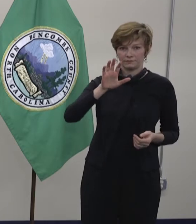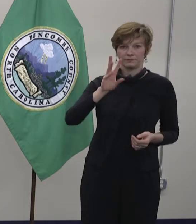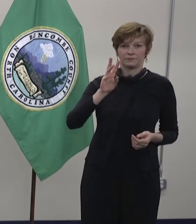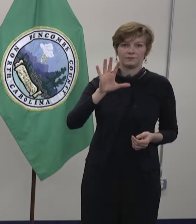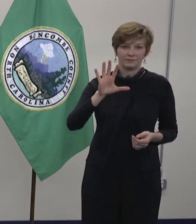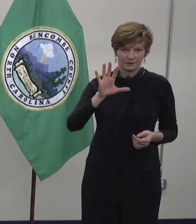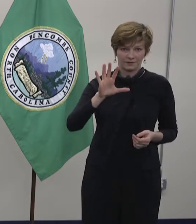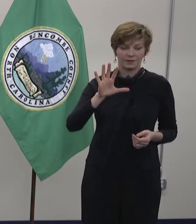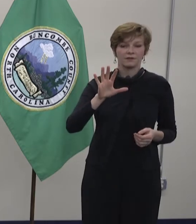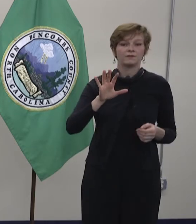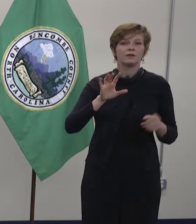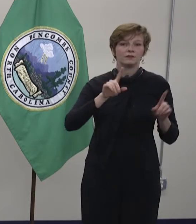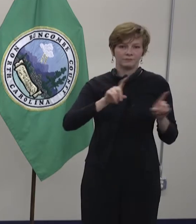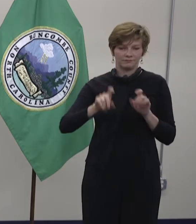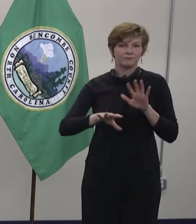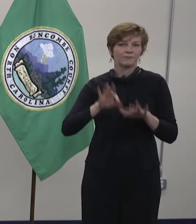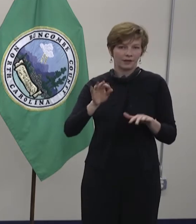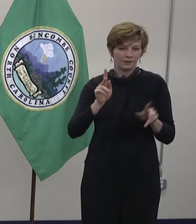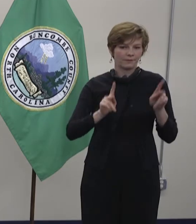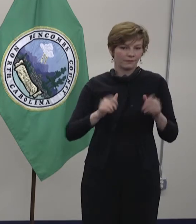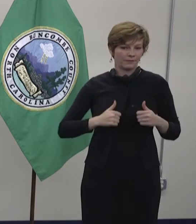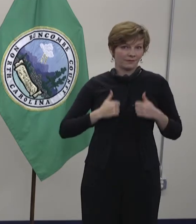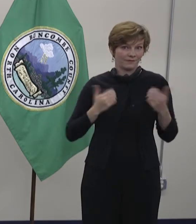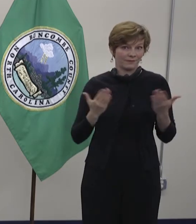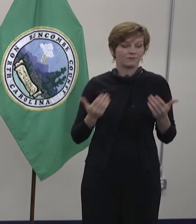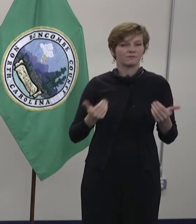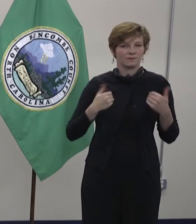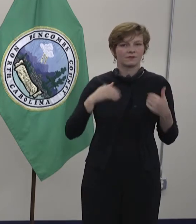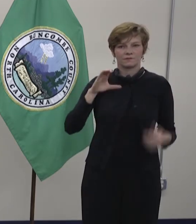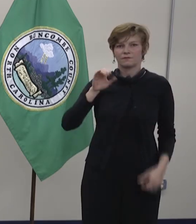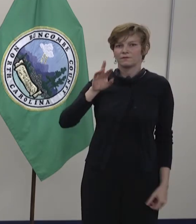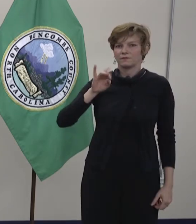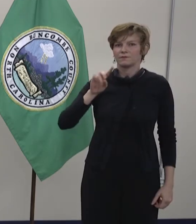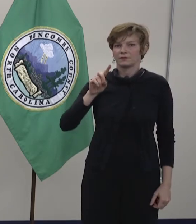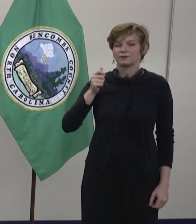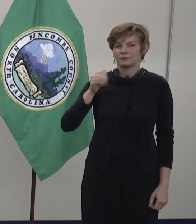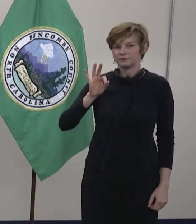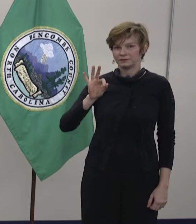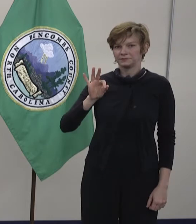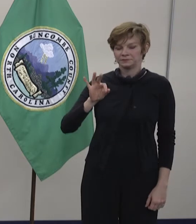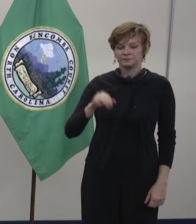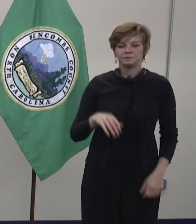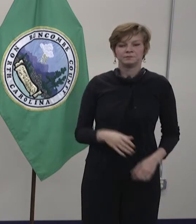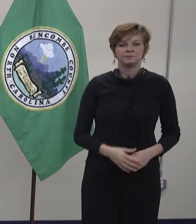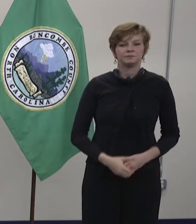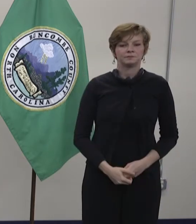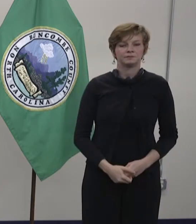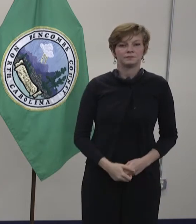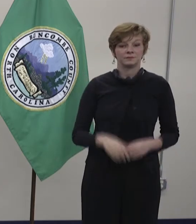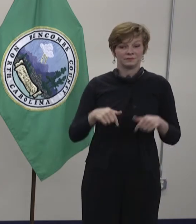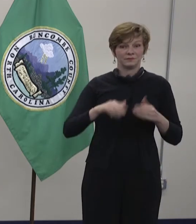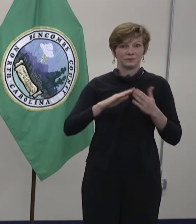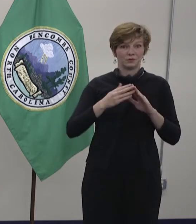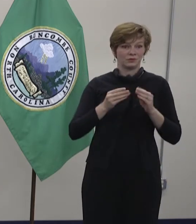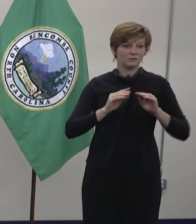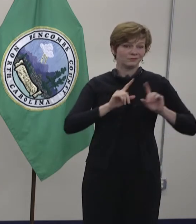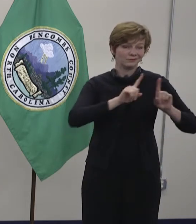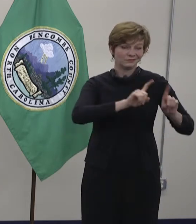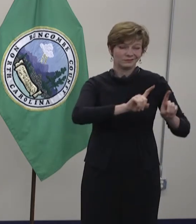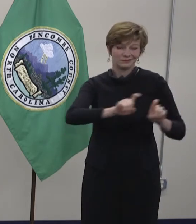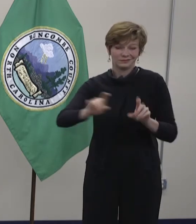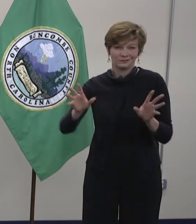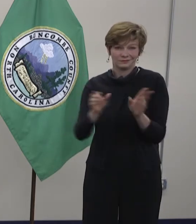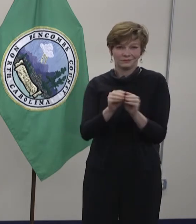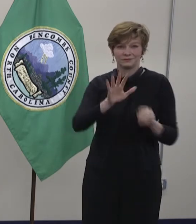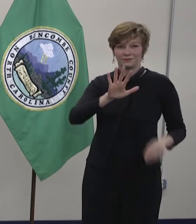2,565 lab-confirmed cases of COVID-19 in Buncombe County residents. Our community has administered